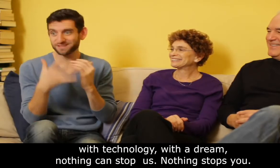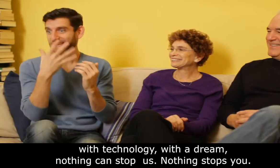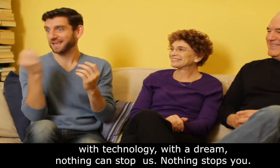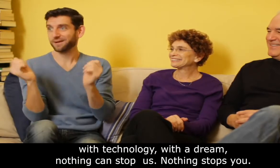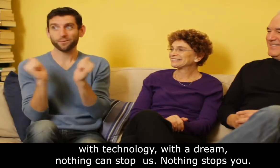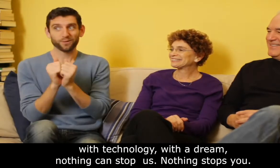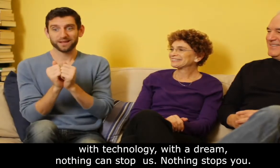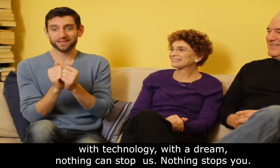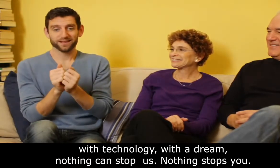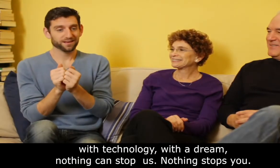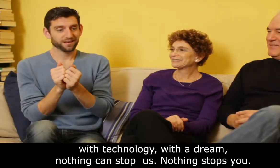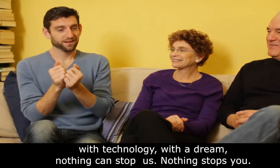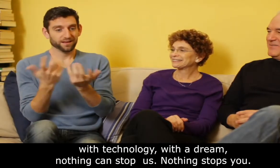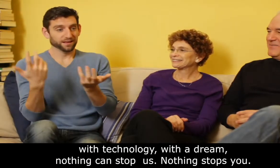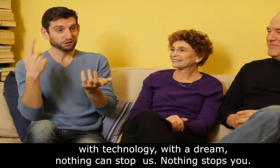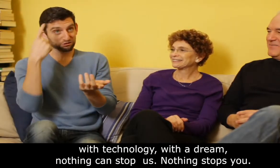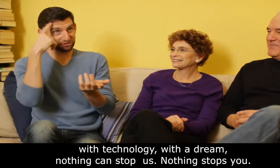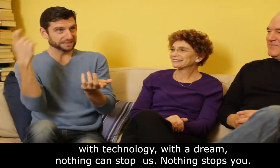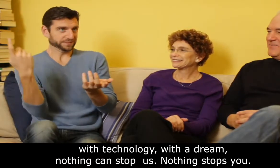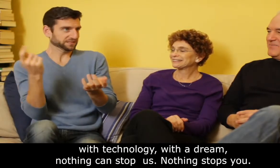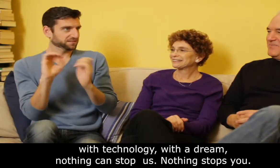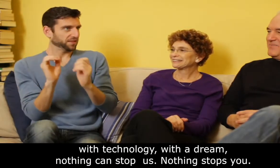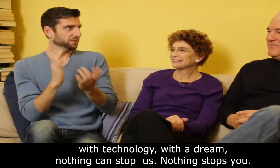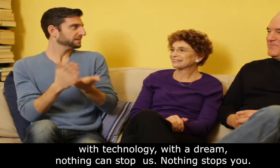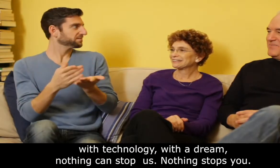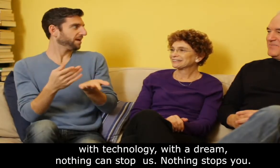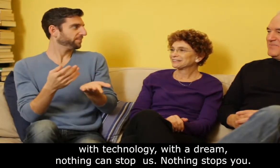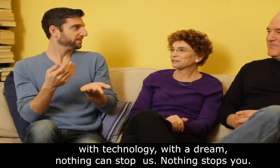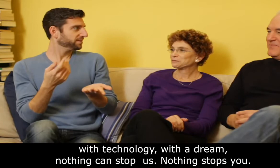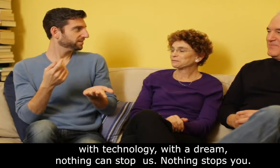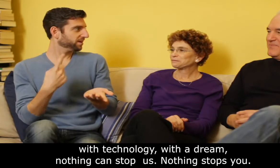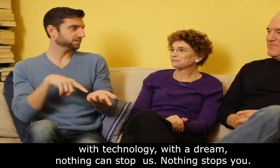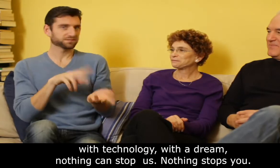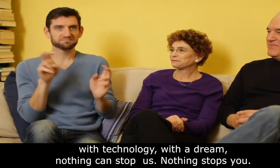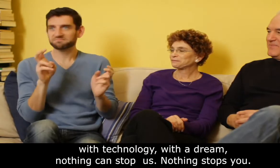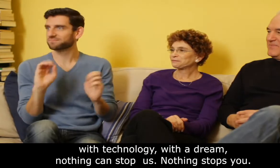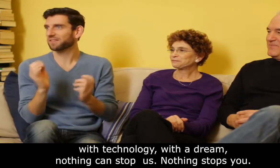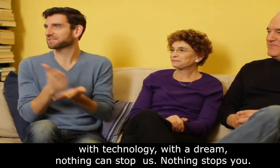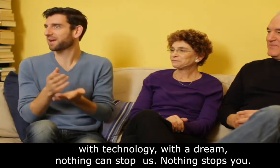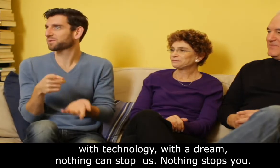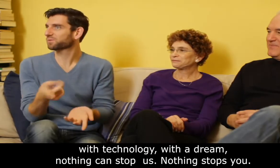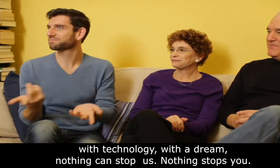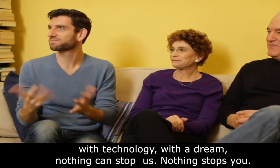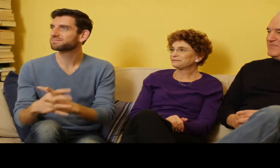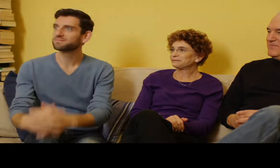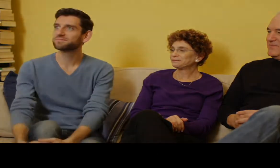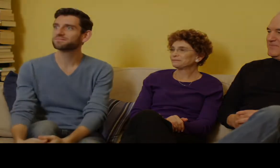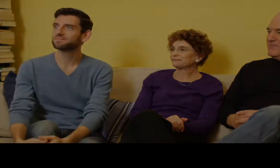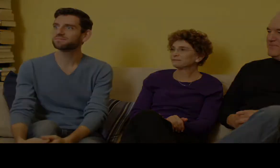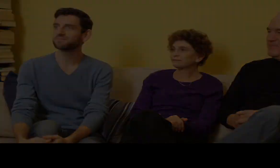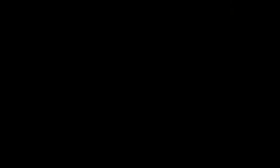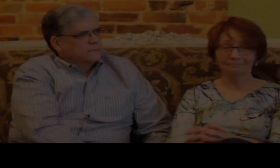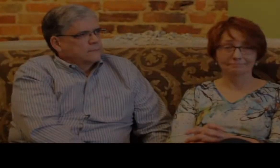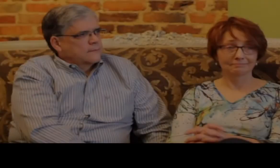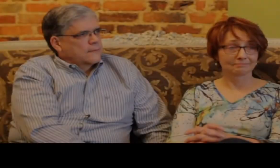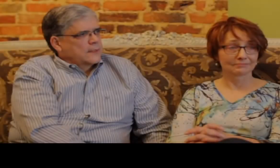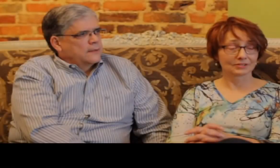With technology the way it is these days, along with your dreams, nothing can stop somebody.